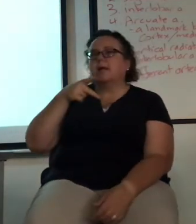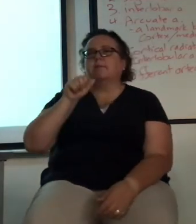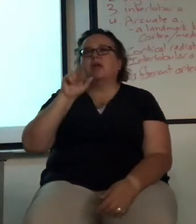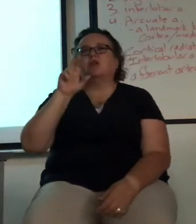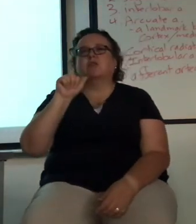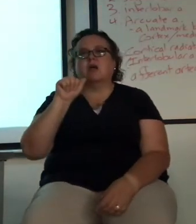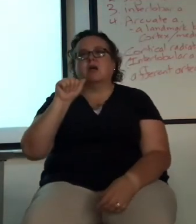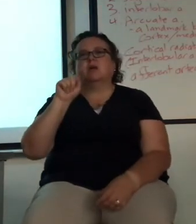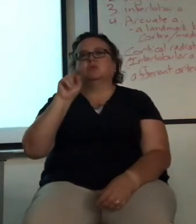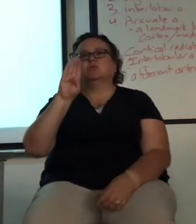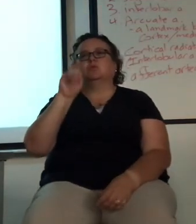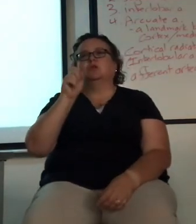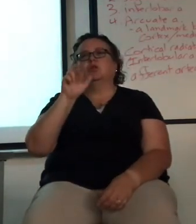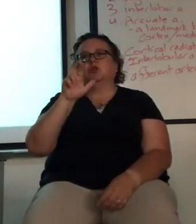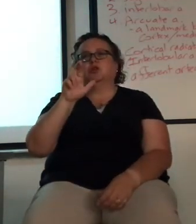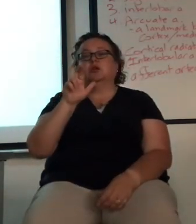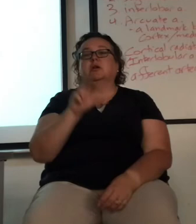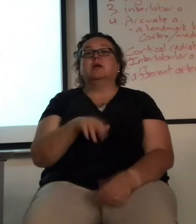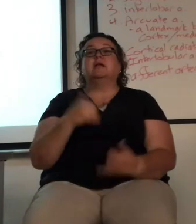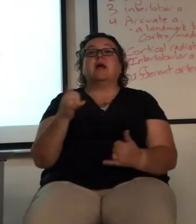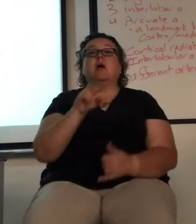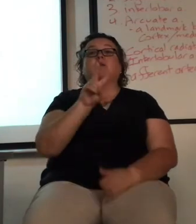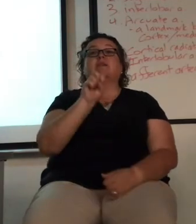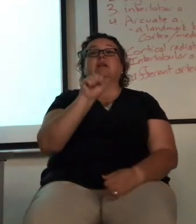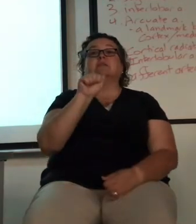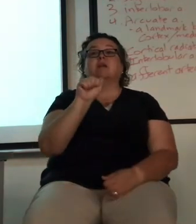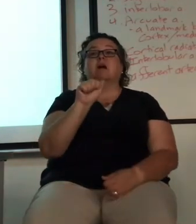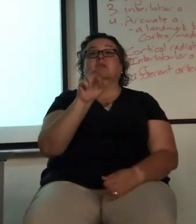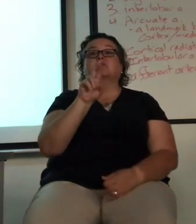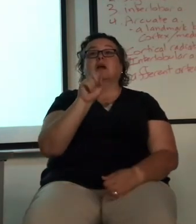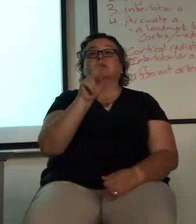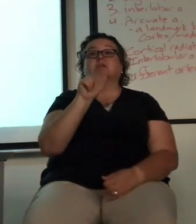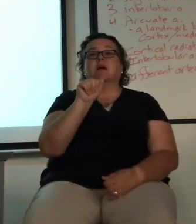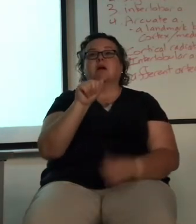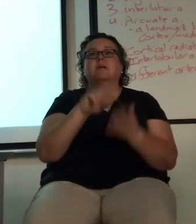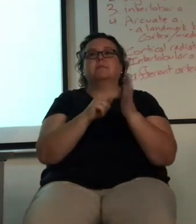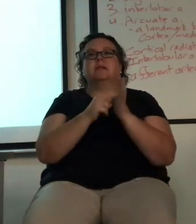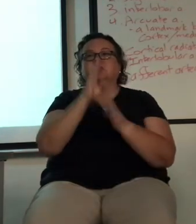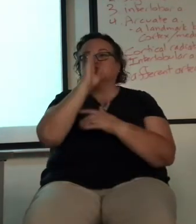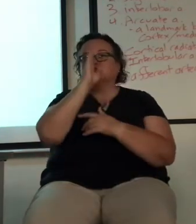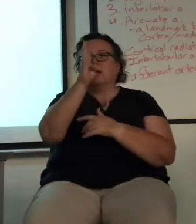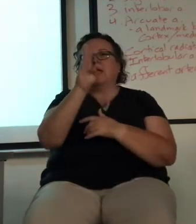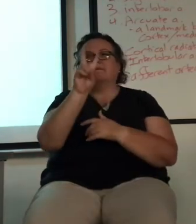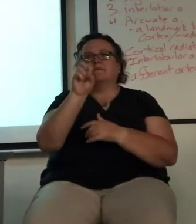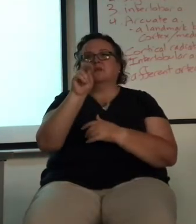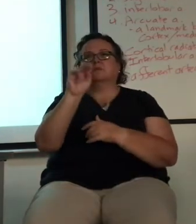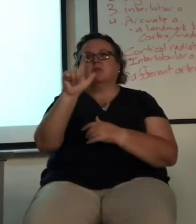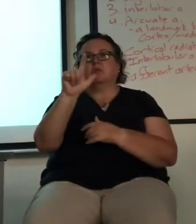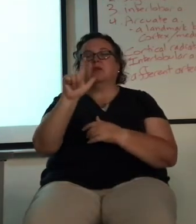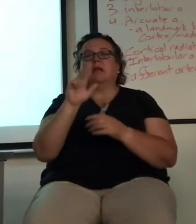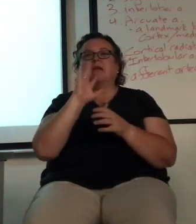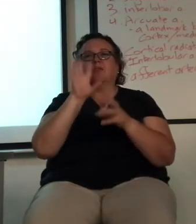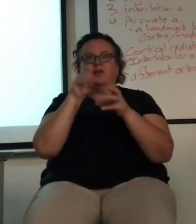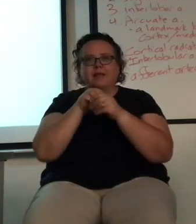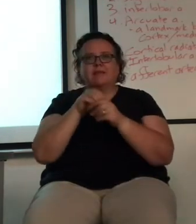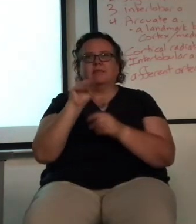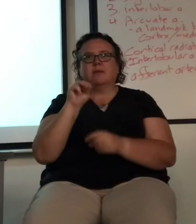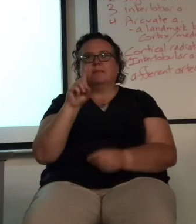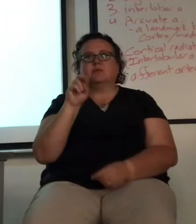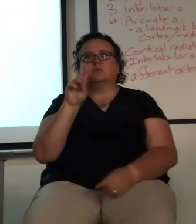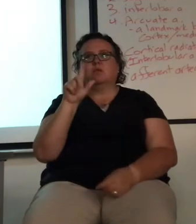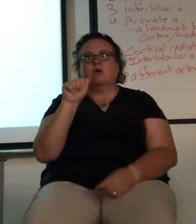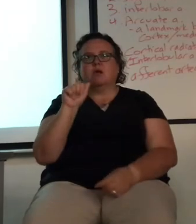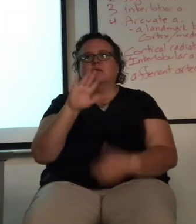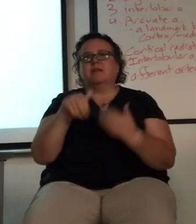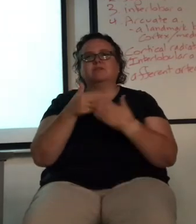Peritubular. Now, vasa recta means straight vessel, and they're in the medulla, so that's all